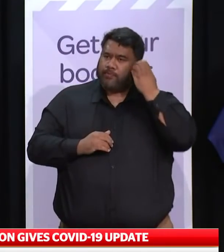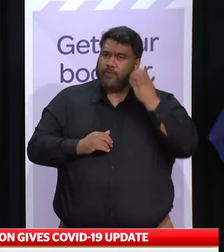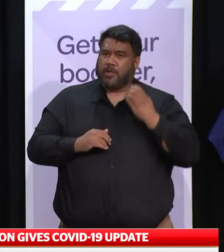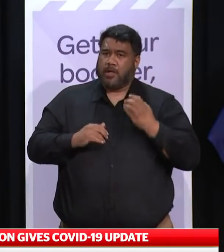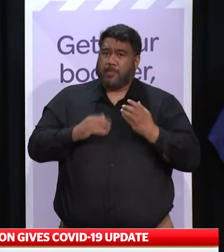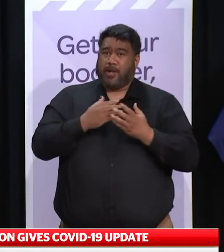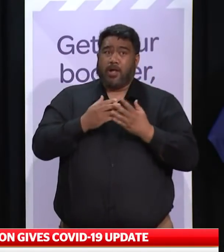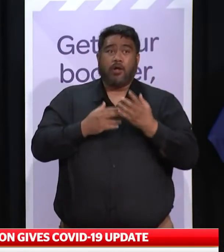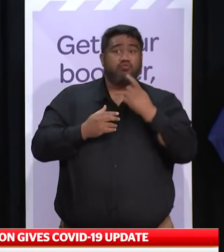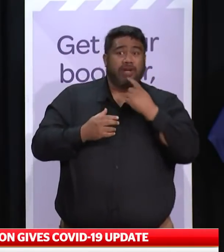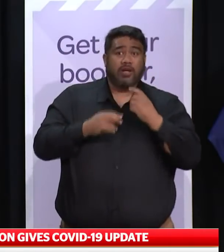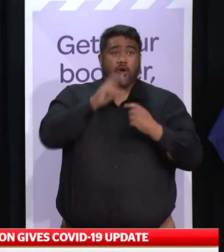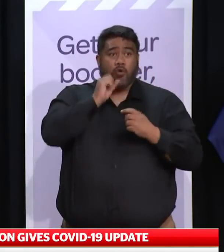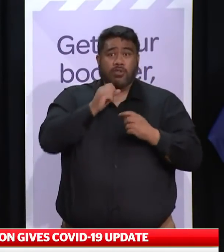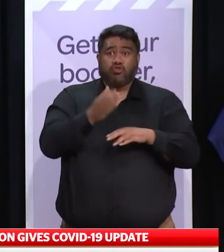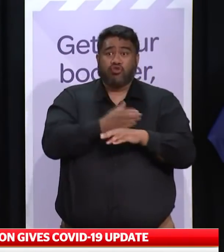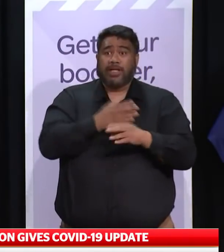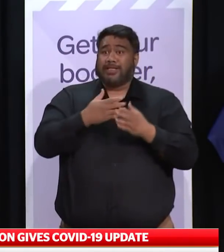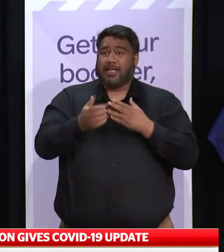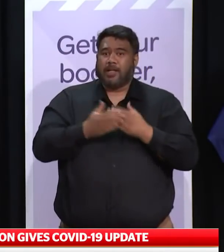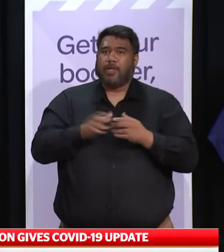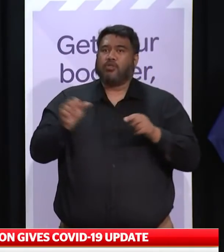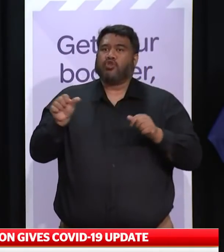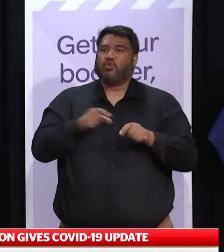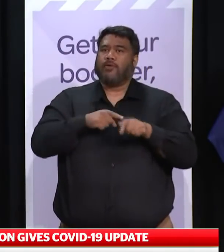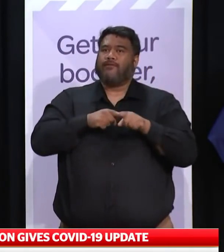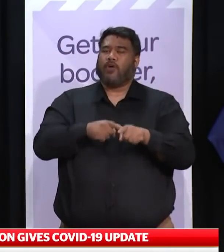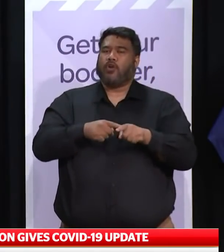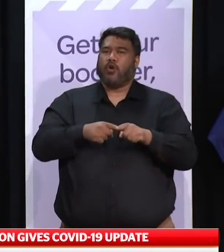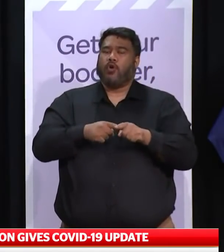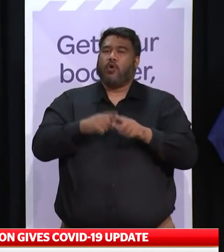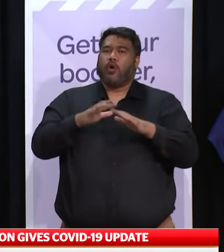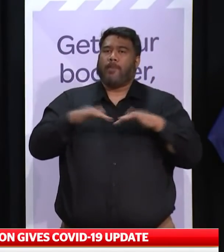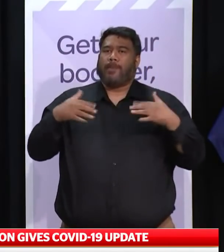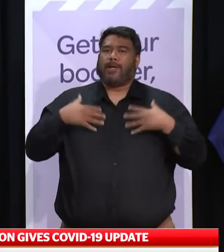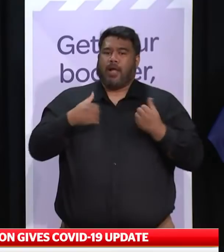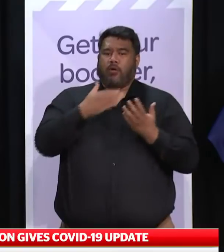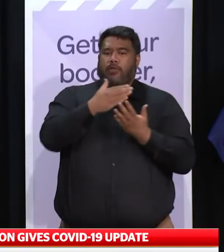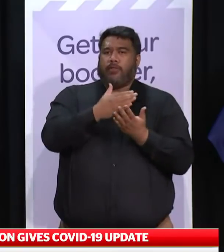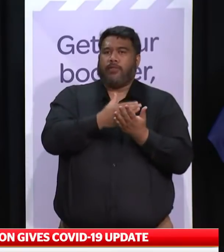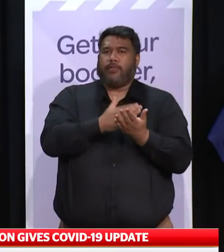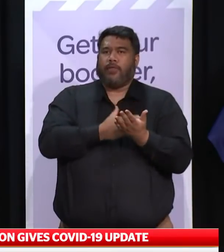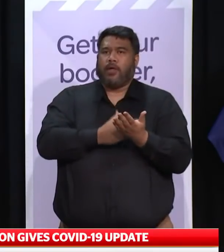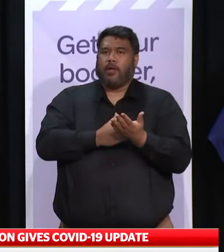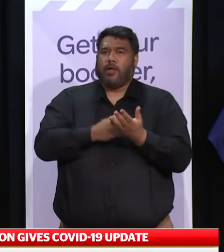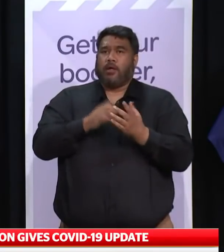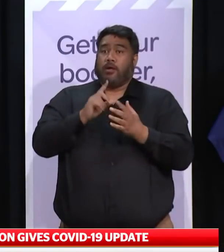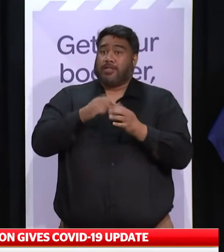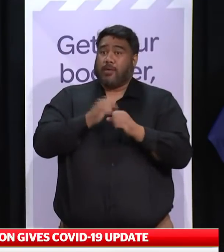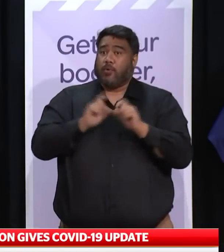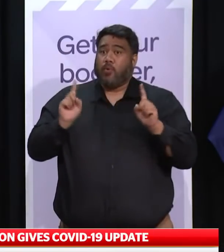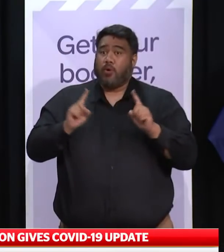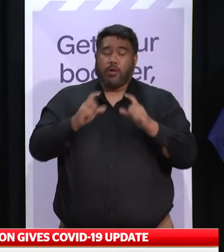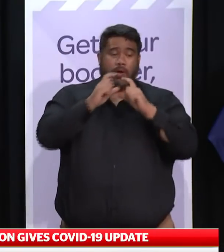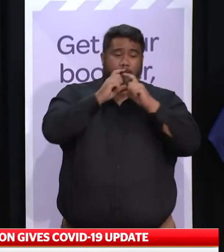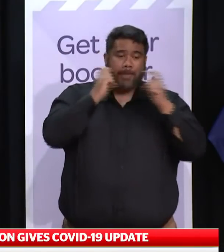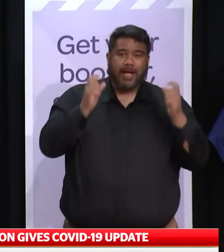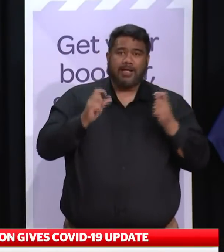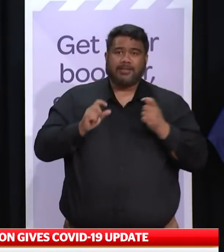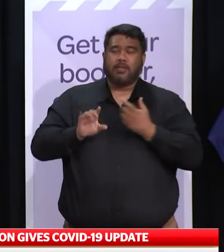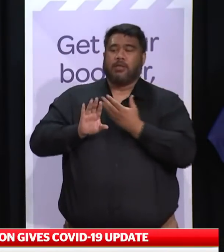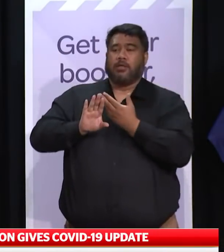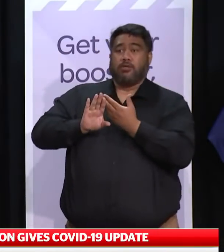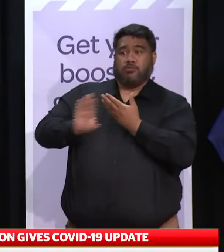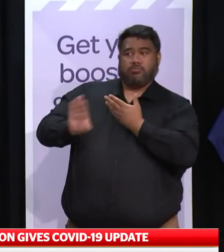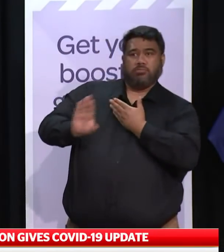you're in, that you continue to do the basic public health measures that underpin the framework. That is, wear a mask, keep social distance from people that